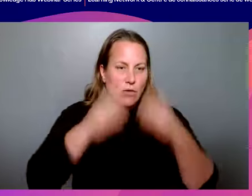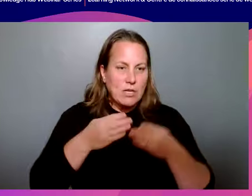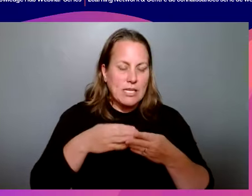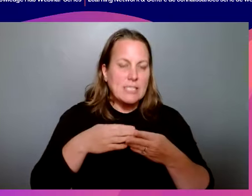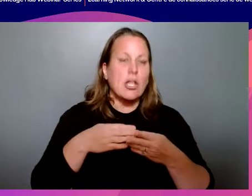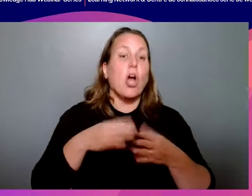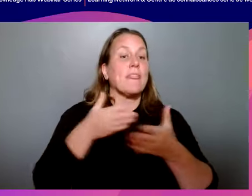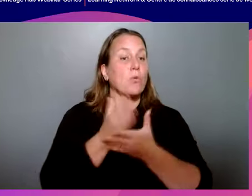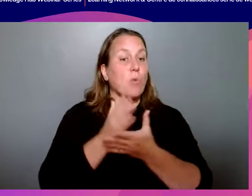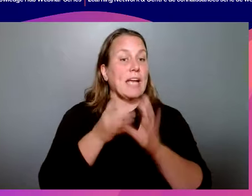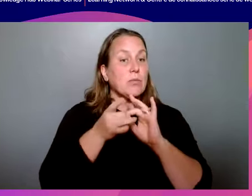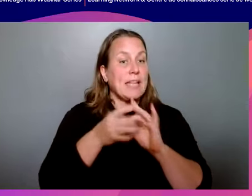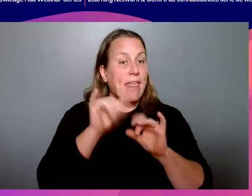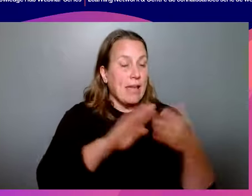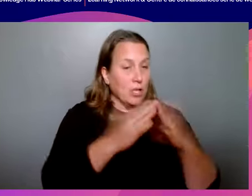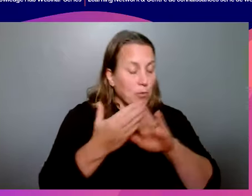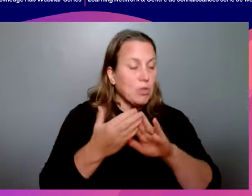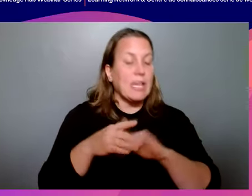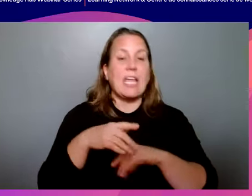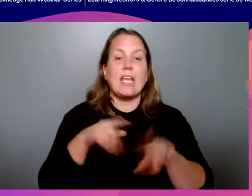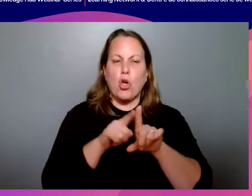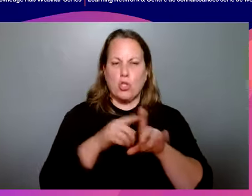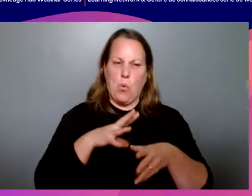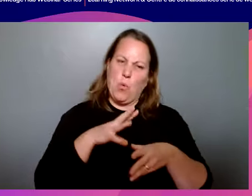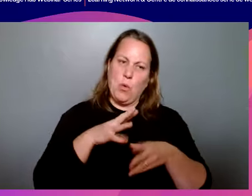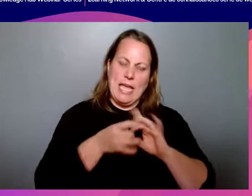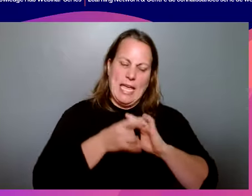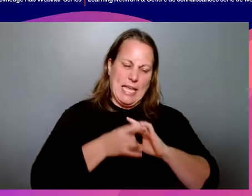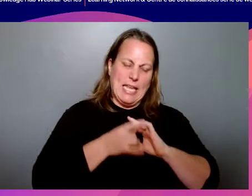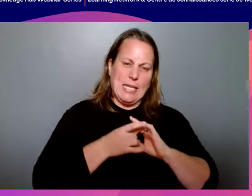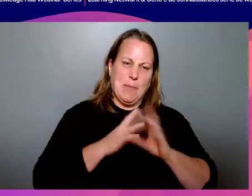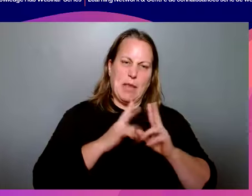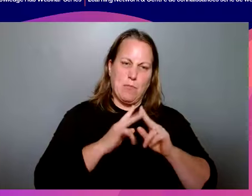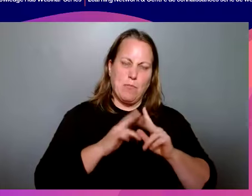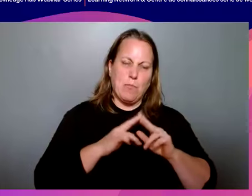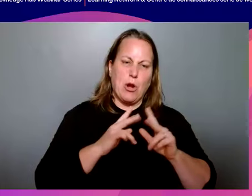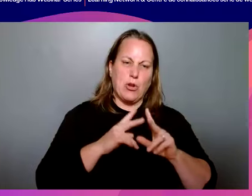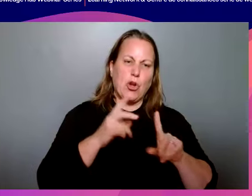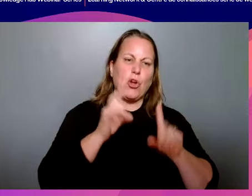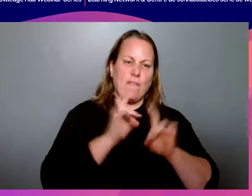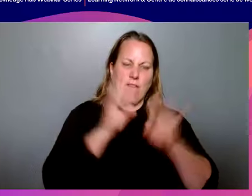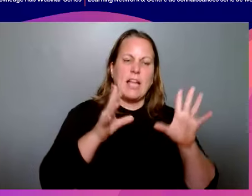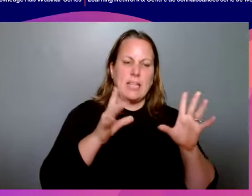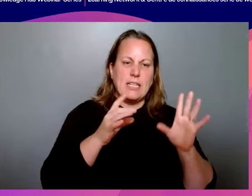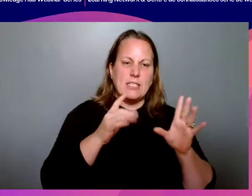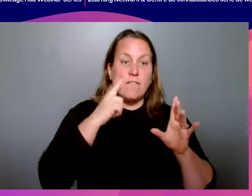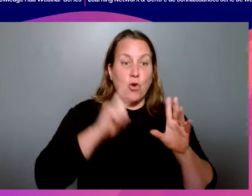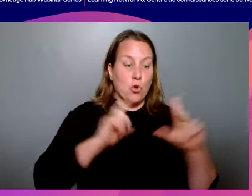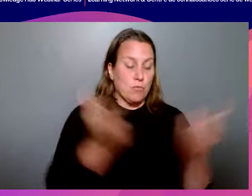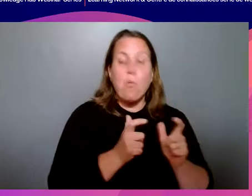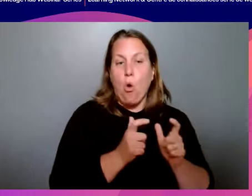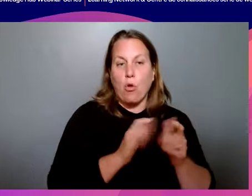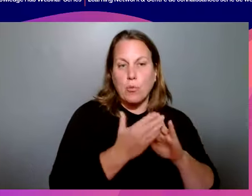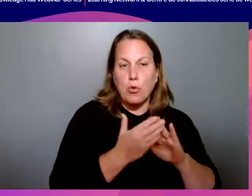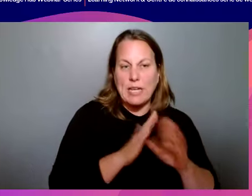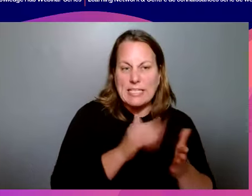2SLGBTQIA+ rights, intimate partner violence, and service access in small to medium population centers.